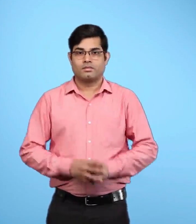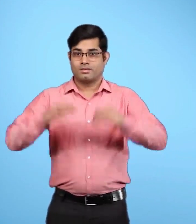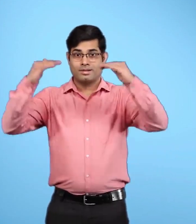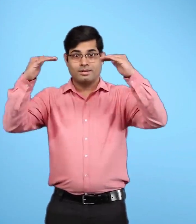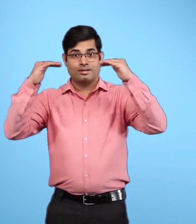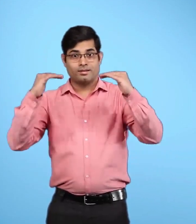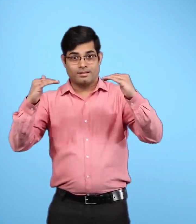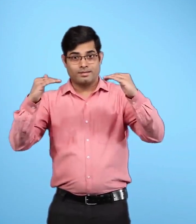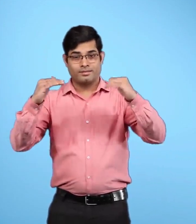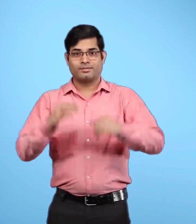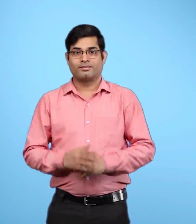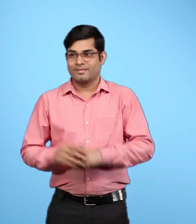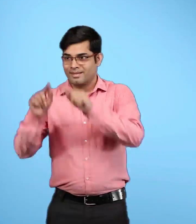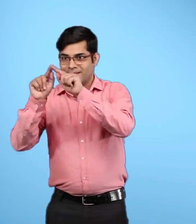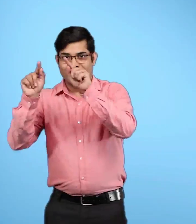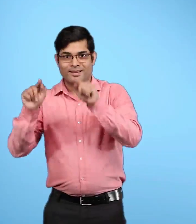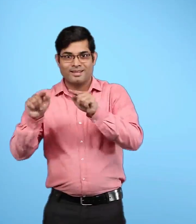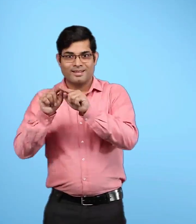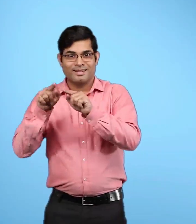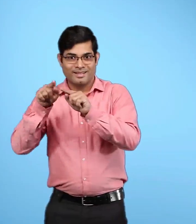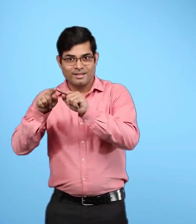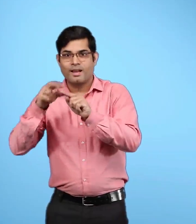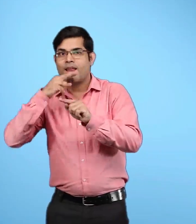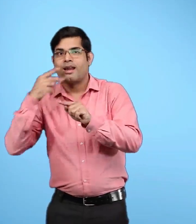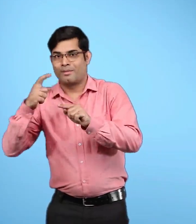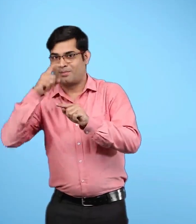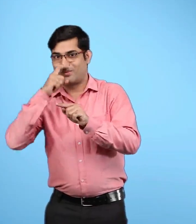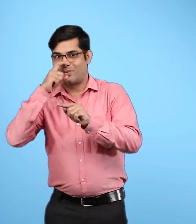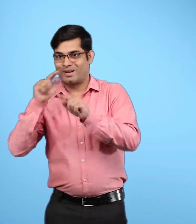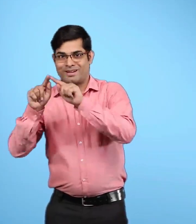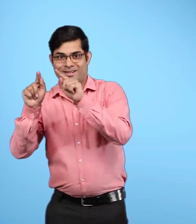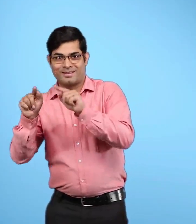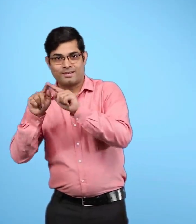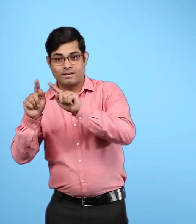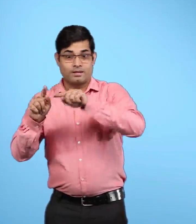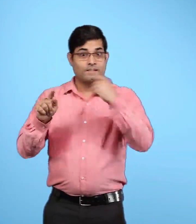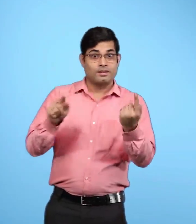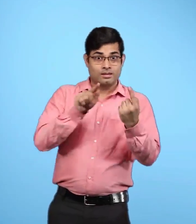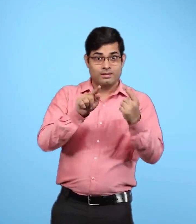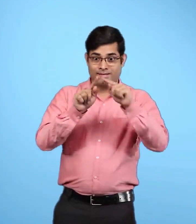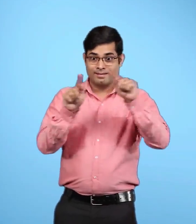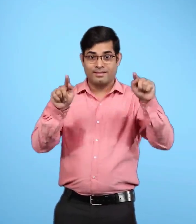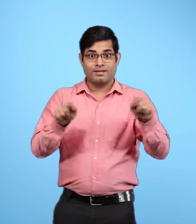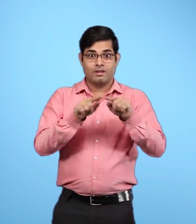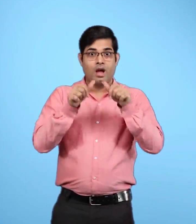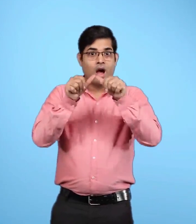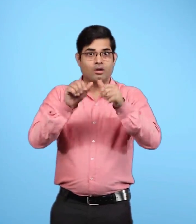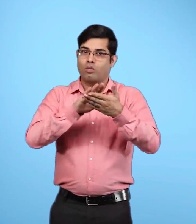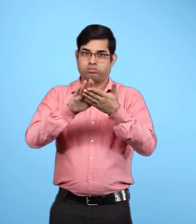Row 3. Column 1 has picture of blue square box, and column 2 has space